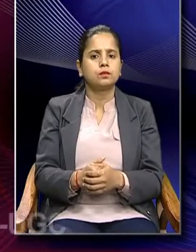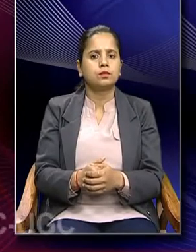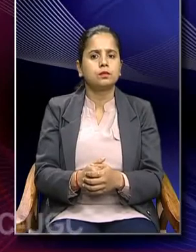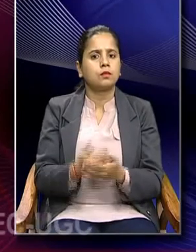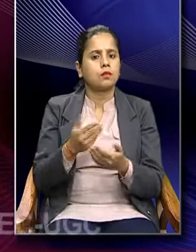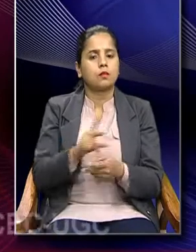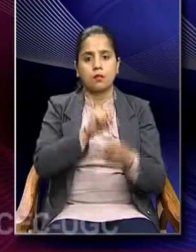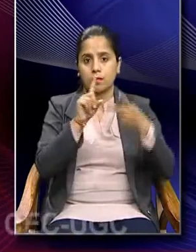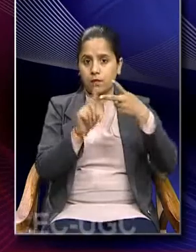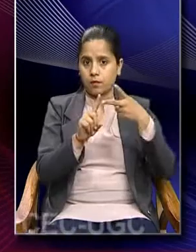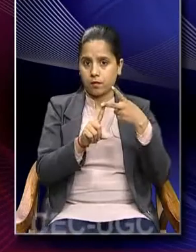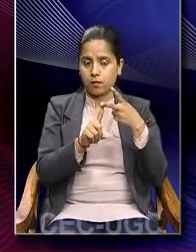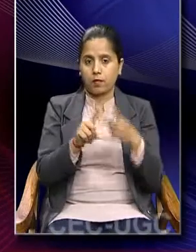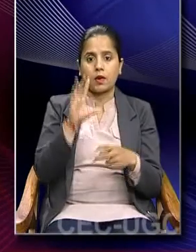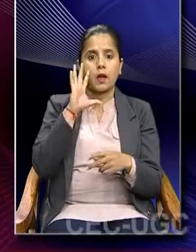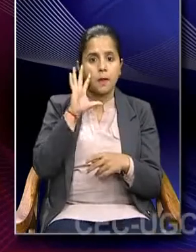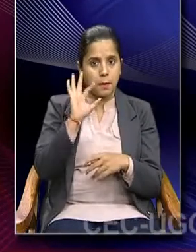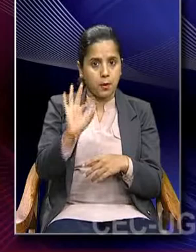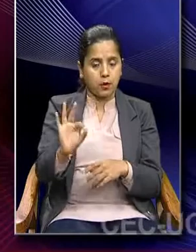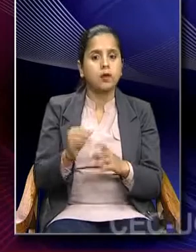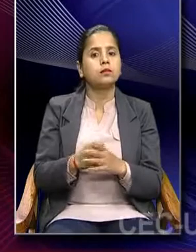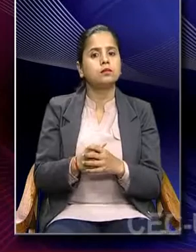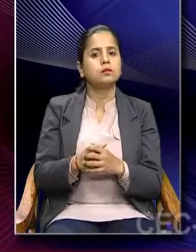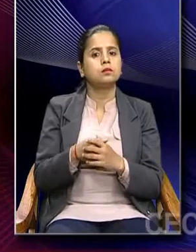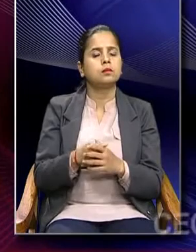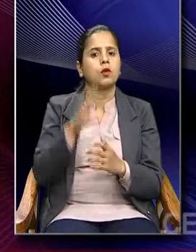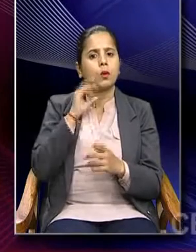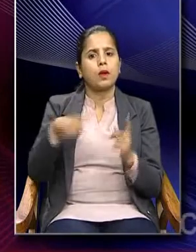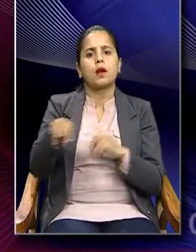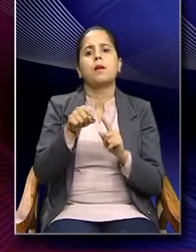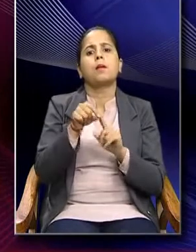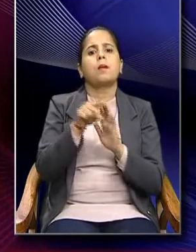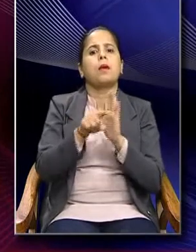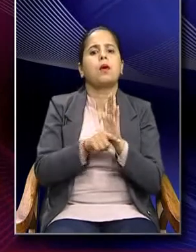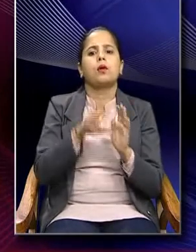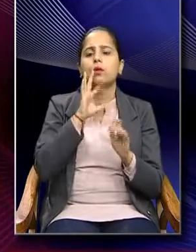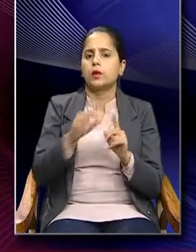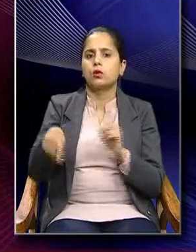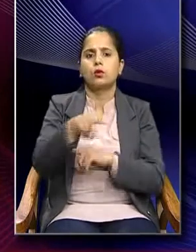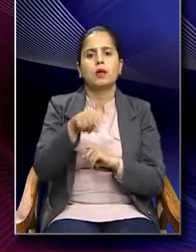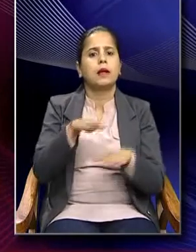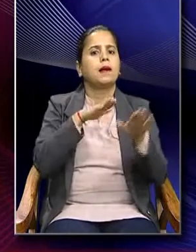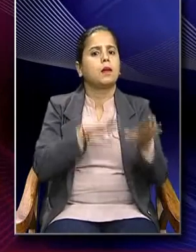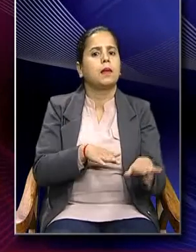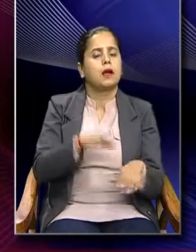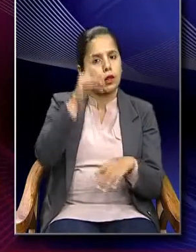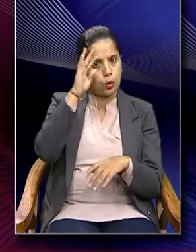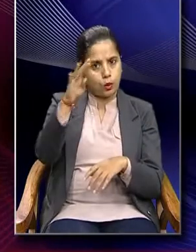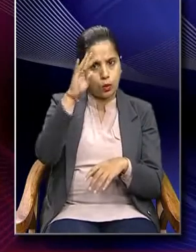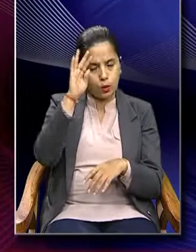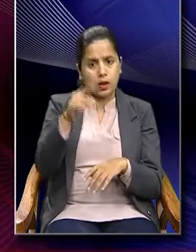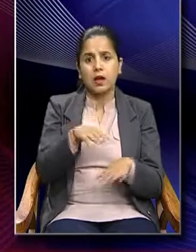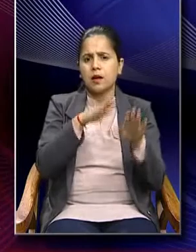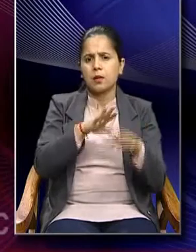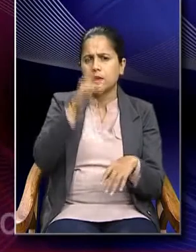The second important significance or policy implication of dependency theory is that dependency theory,